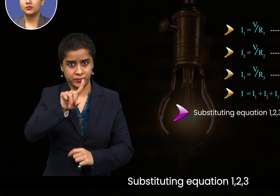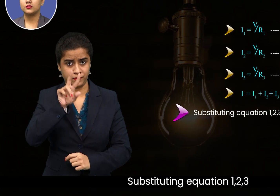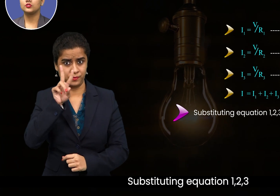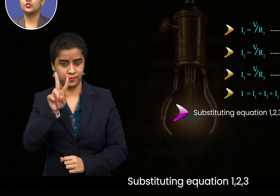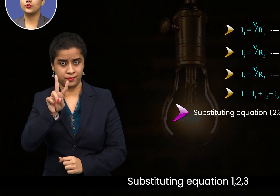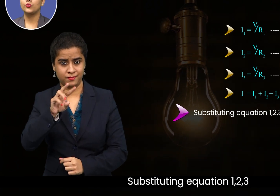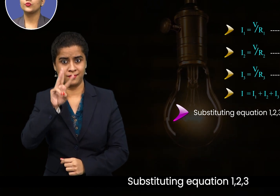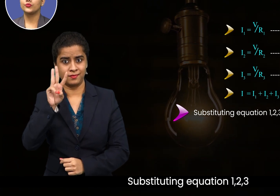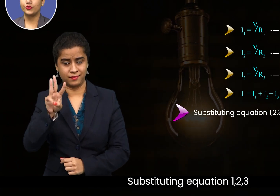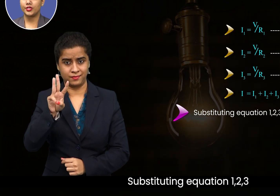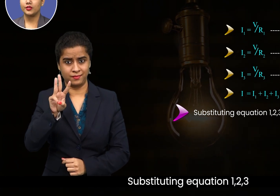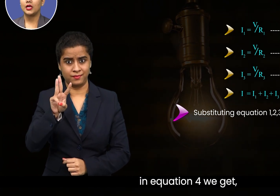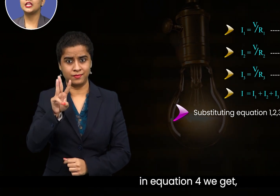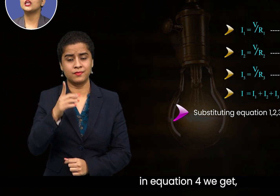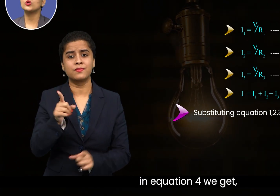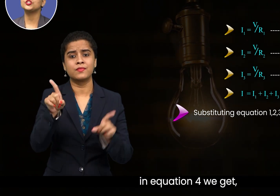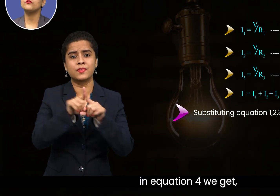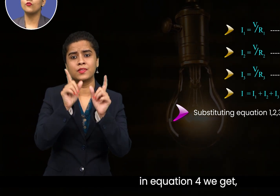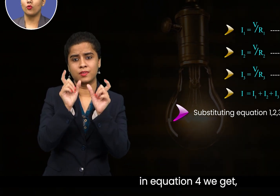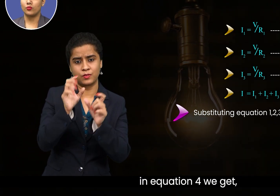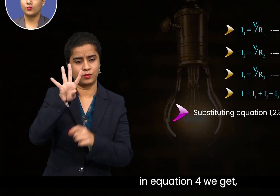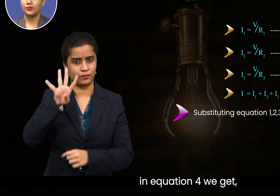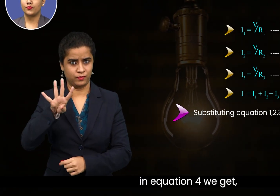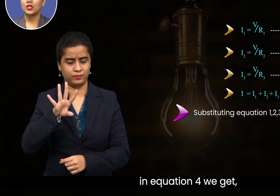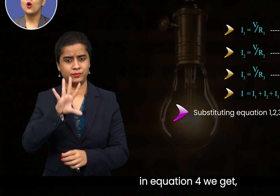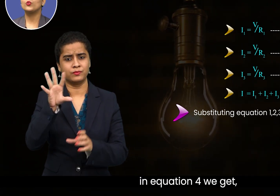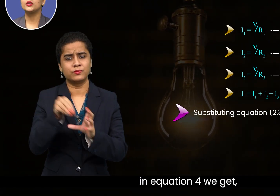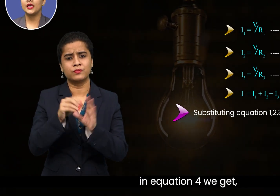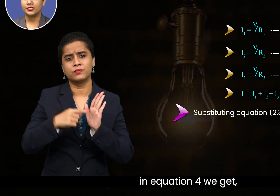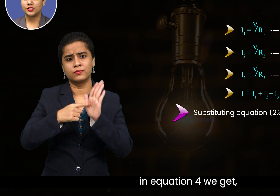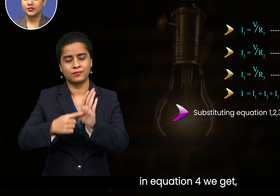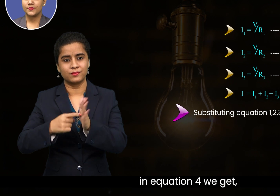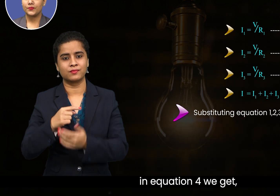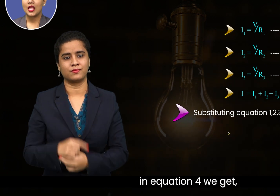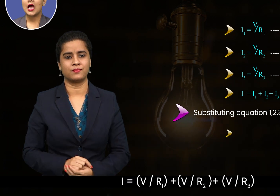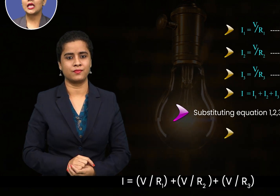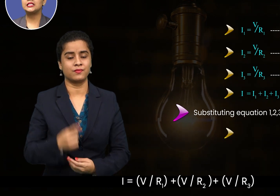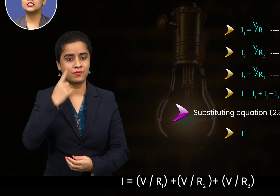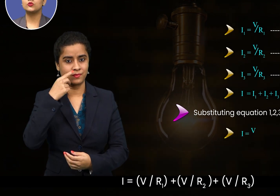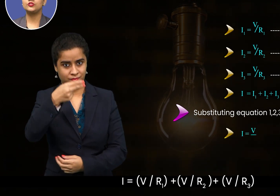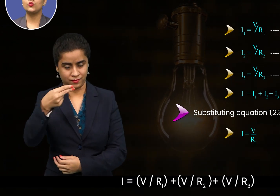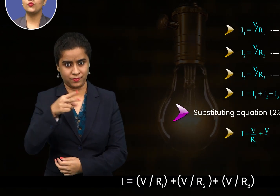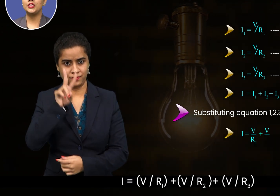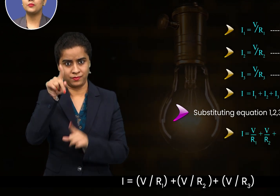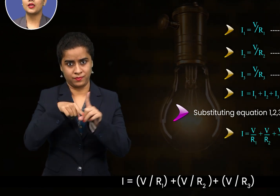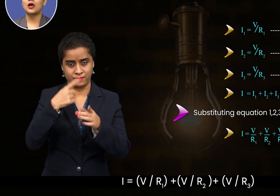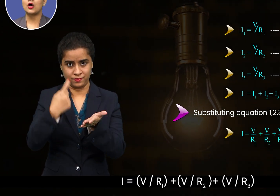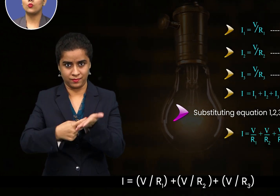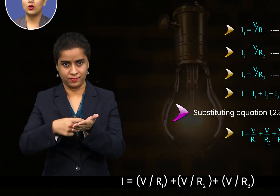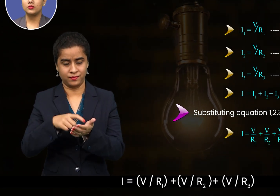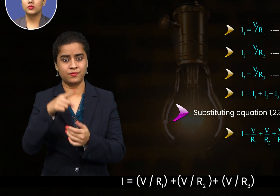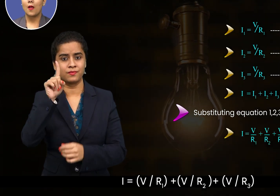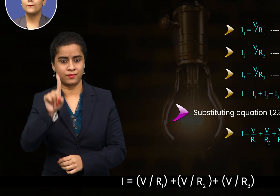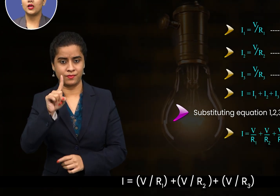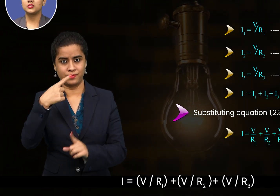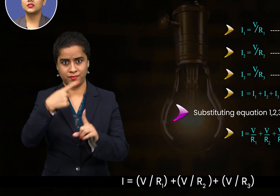1, 2, 3 in equation 4, we get I is equal to V by